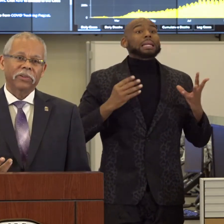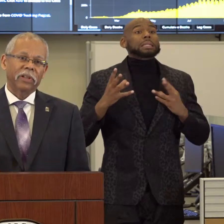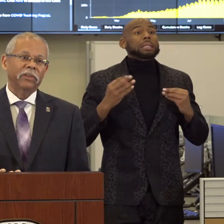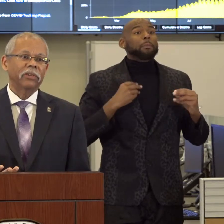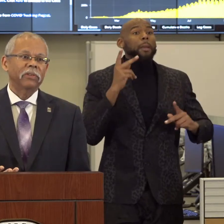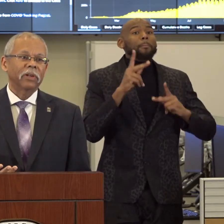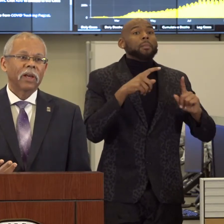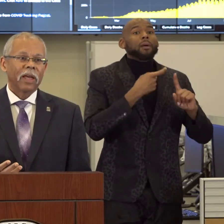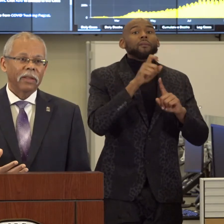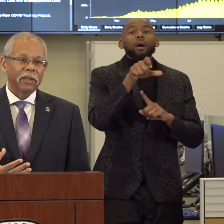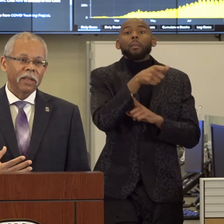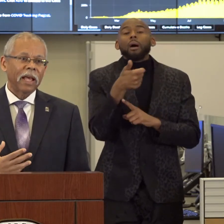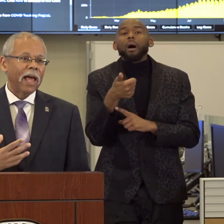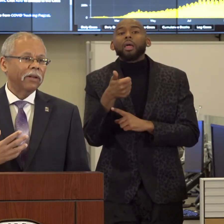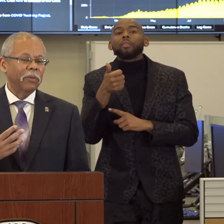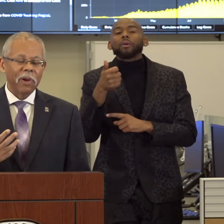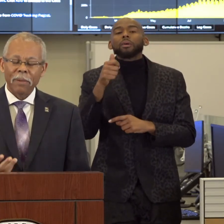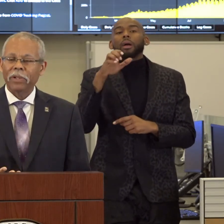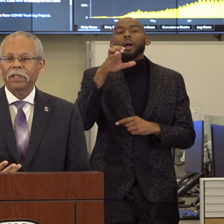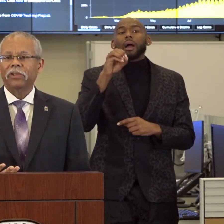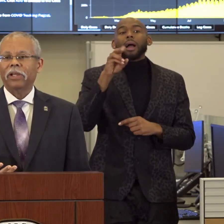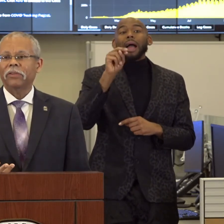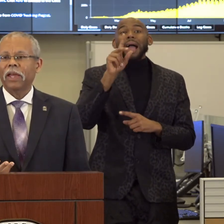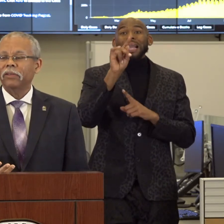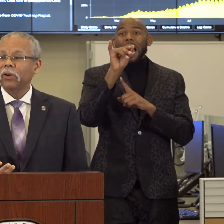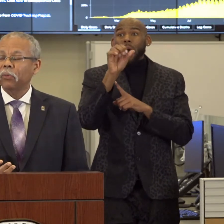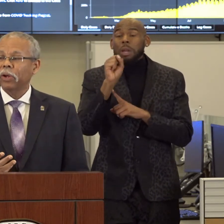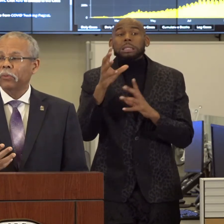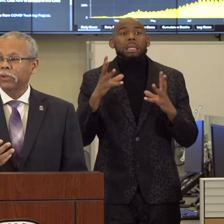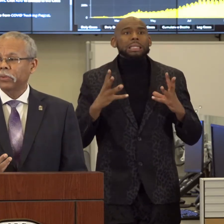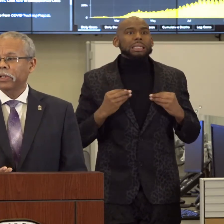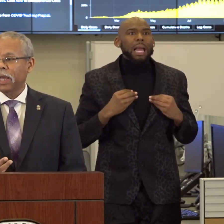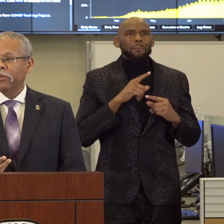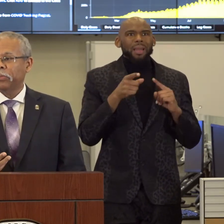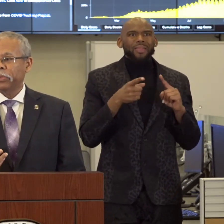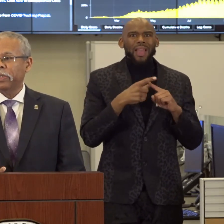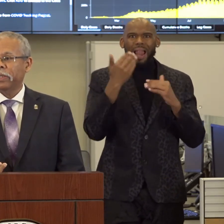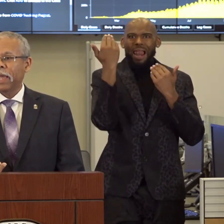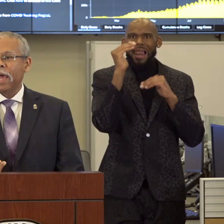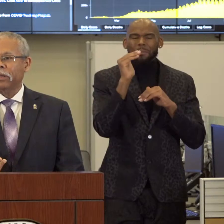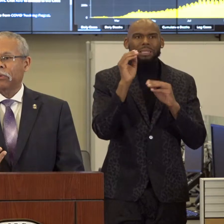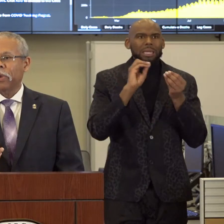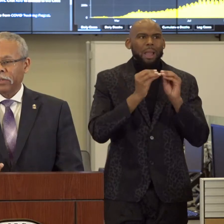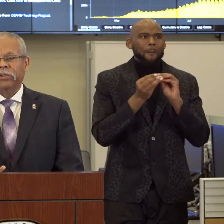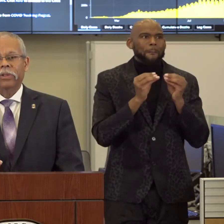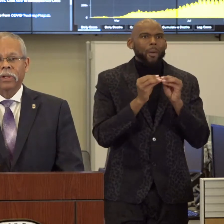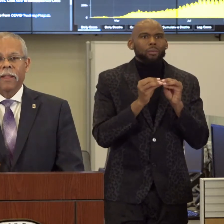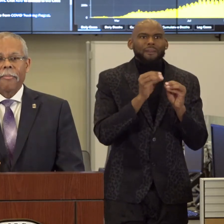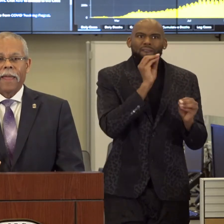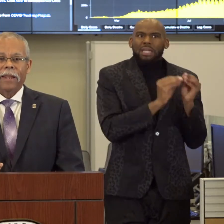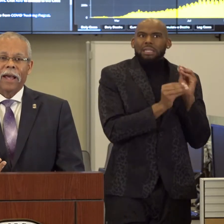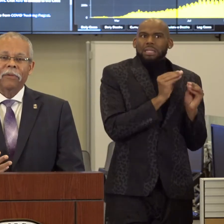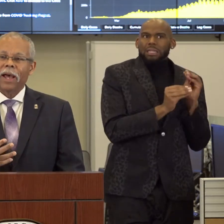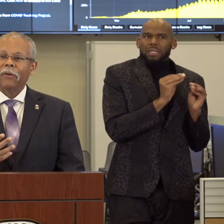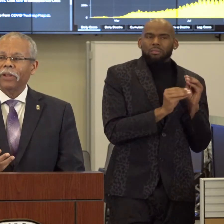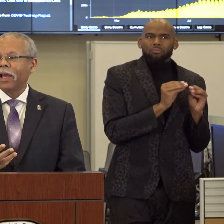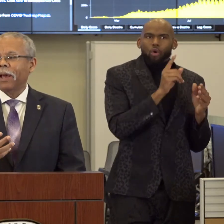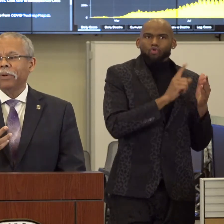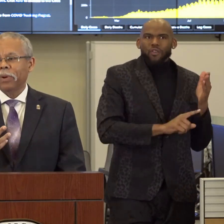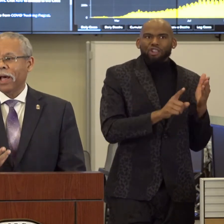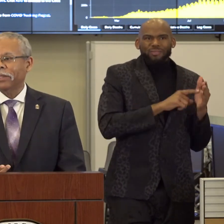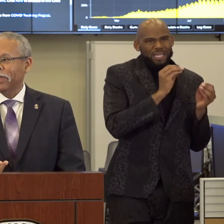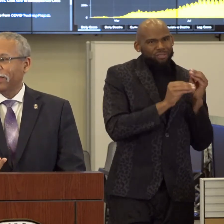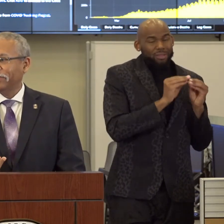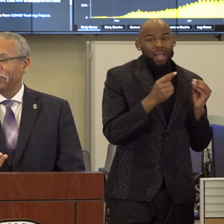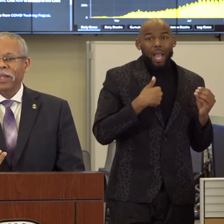other jurisdictions. And then I had to rapidly change that. So what we're doing now is putting in that correction. And